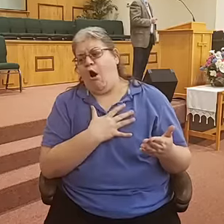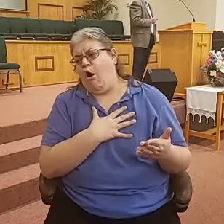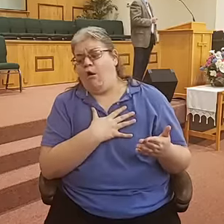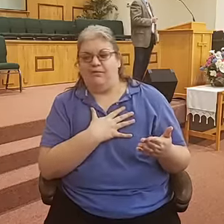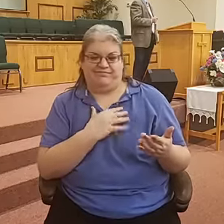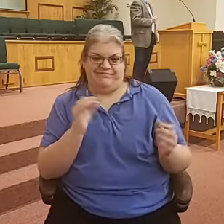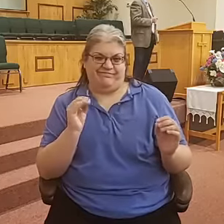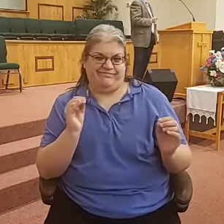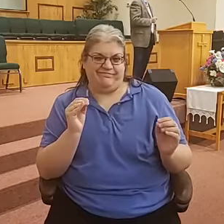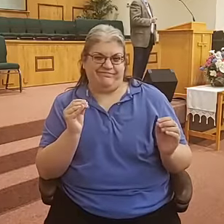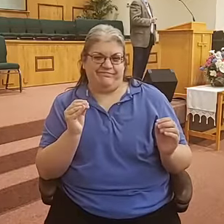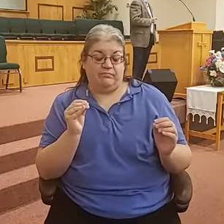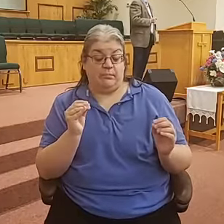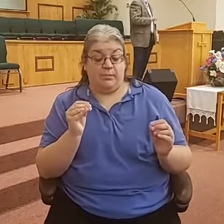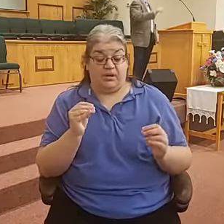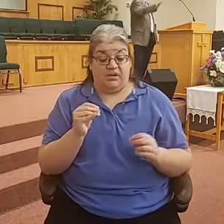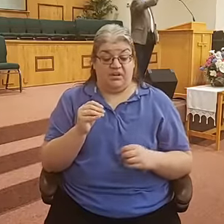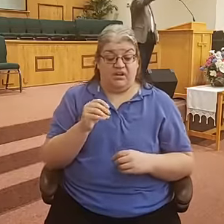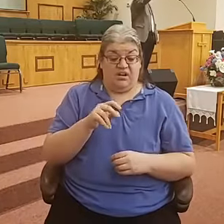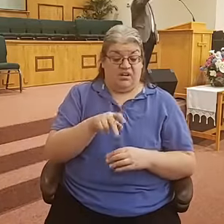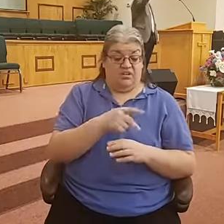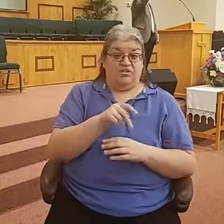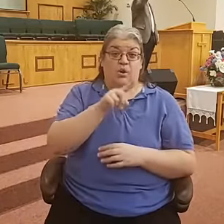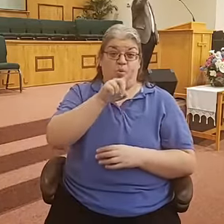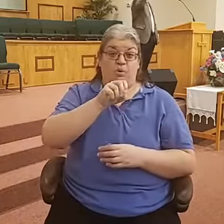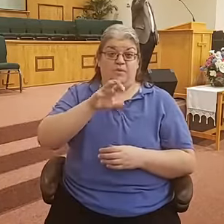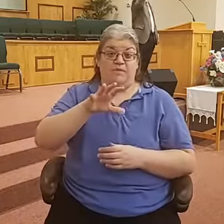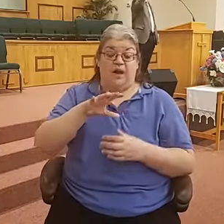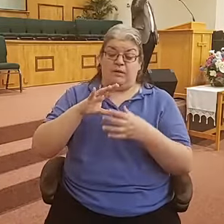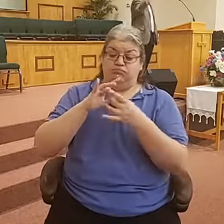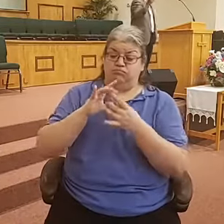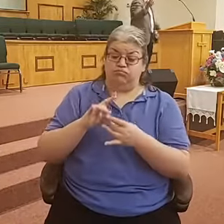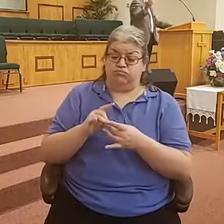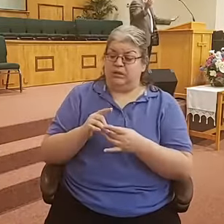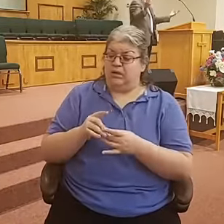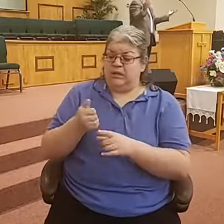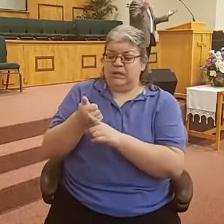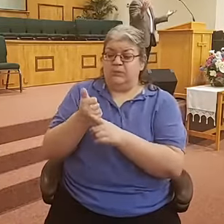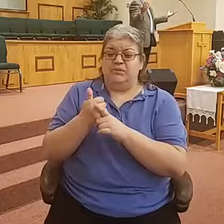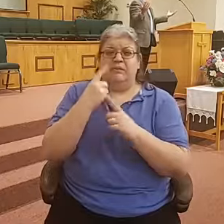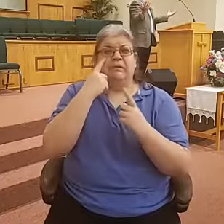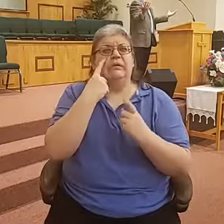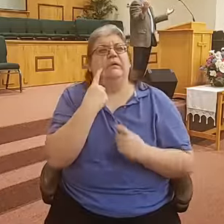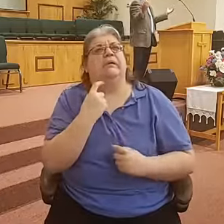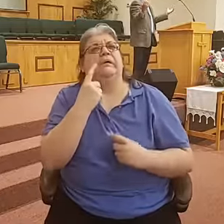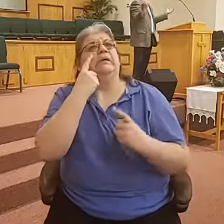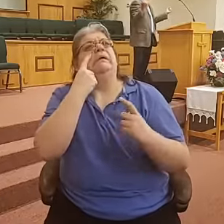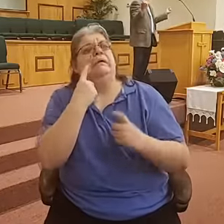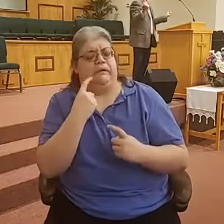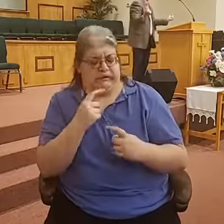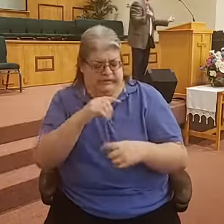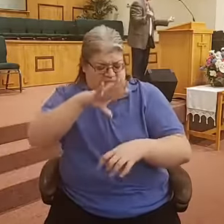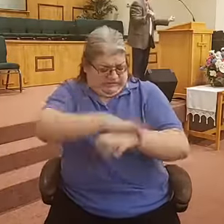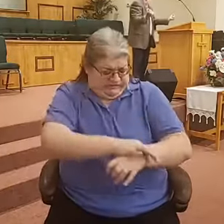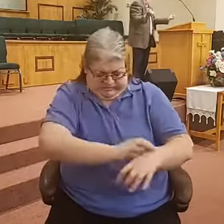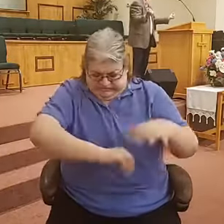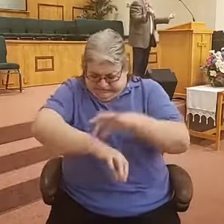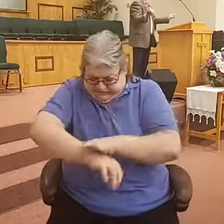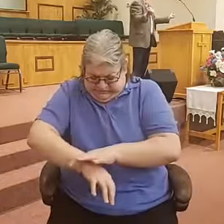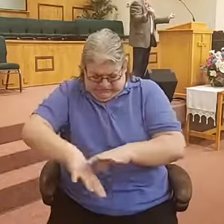105, he greatly cries. And he was in shackles, and he was